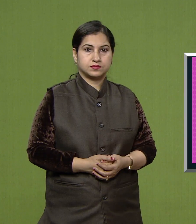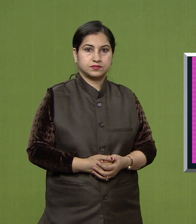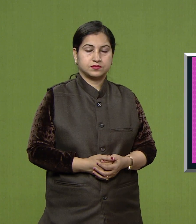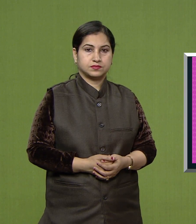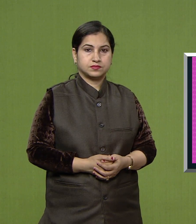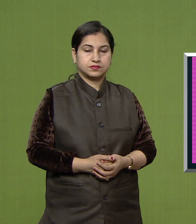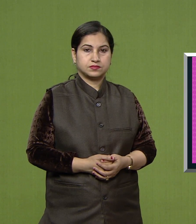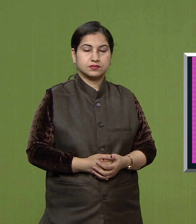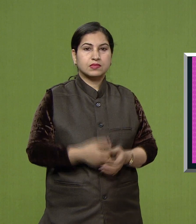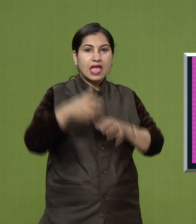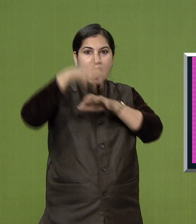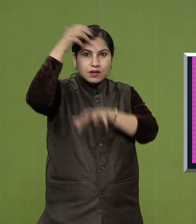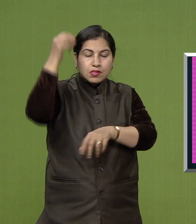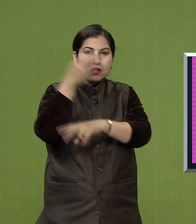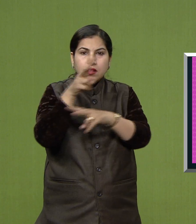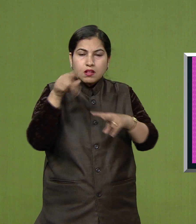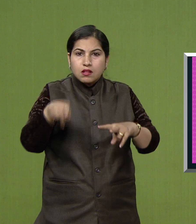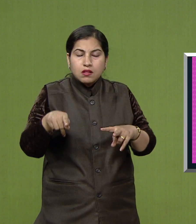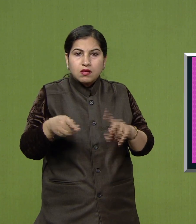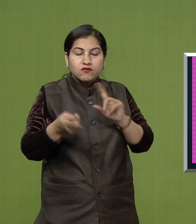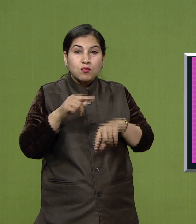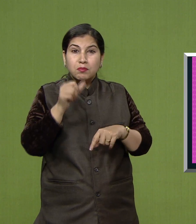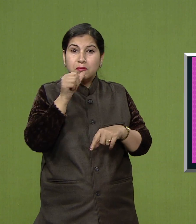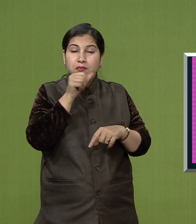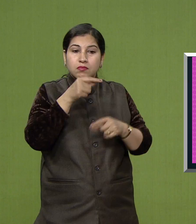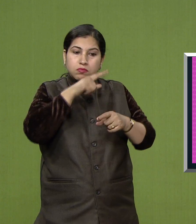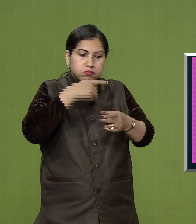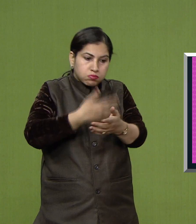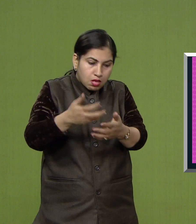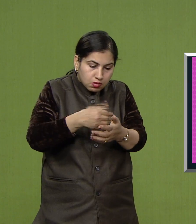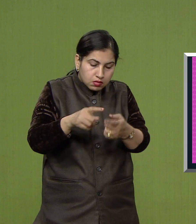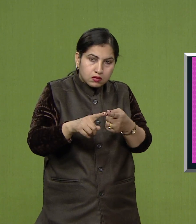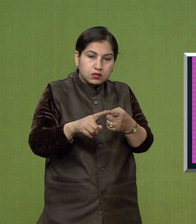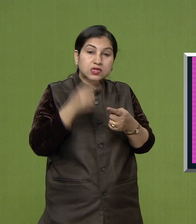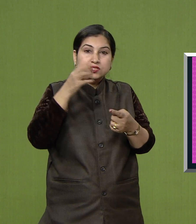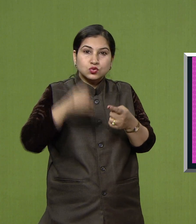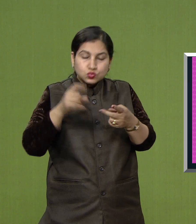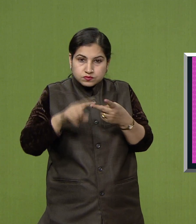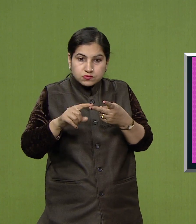Third, animal stains, stains from blood, milk, egg, etc.